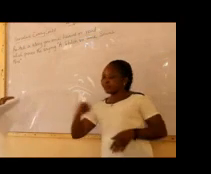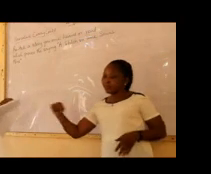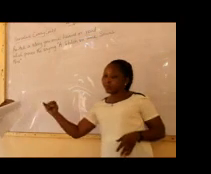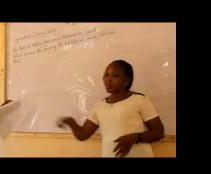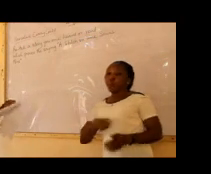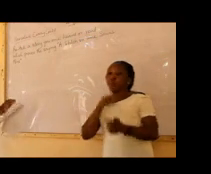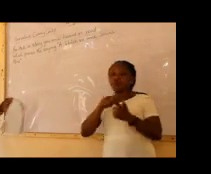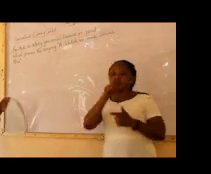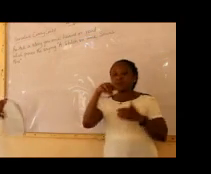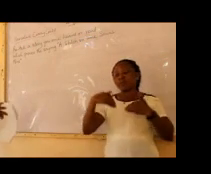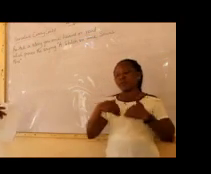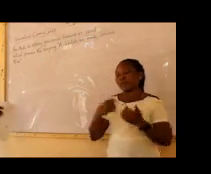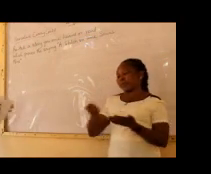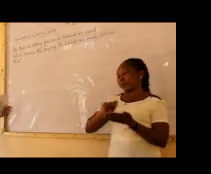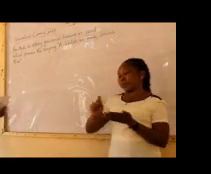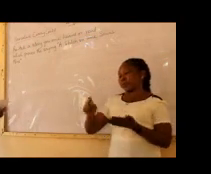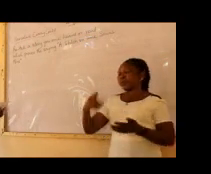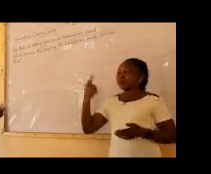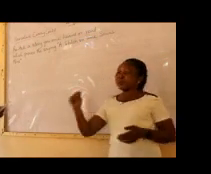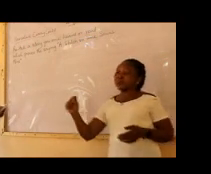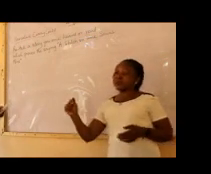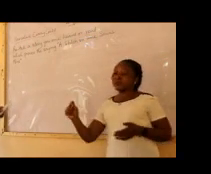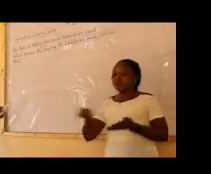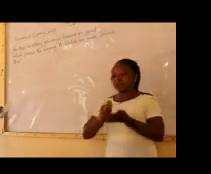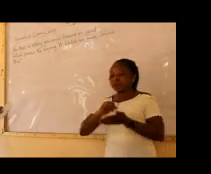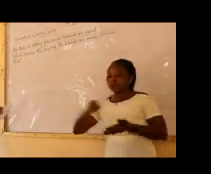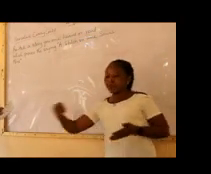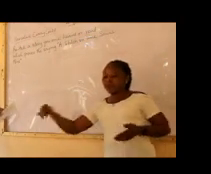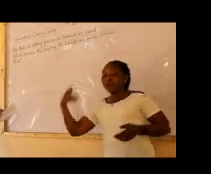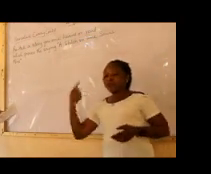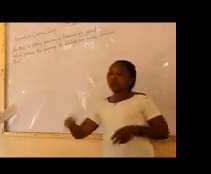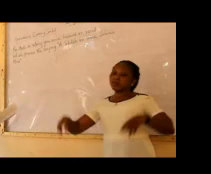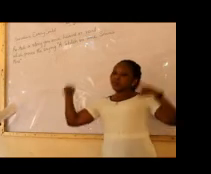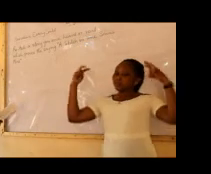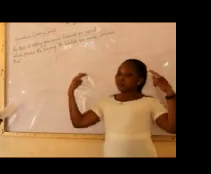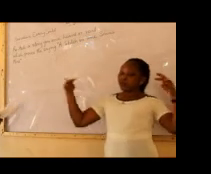when you have written the title,